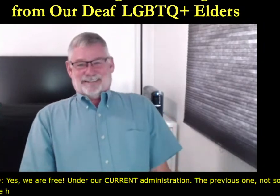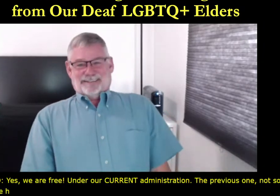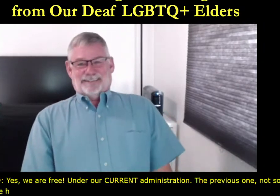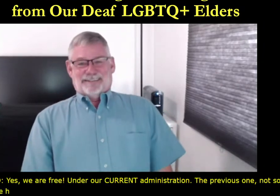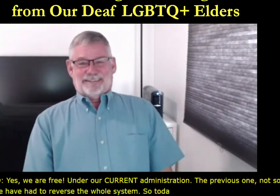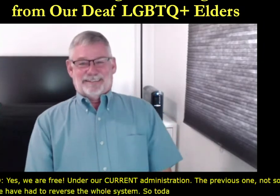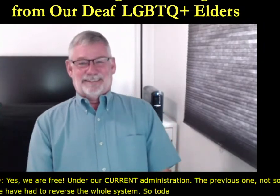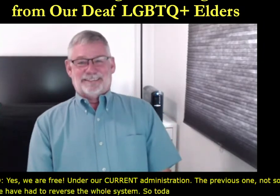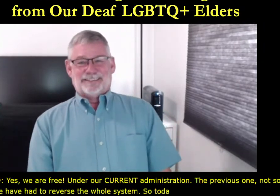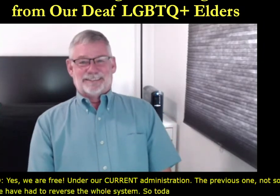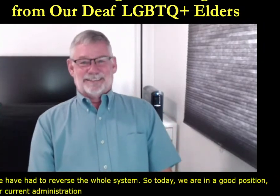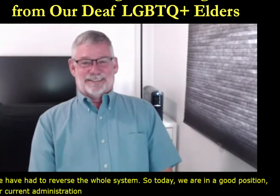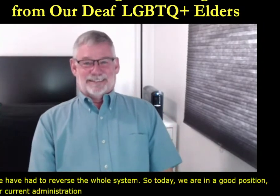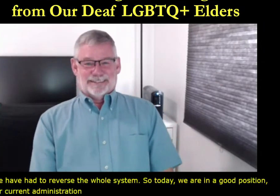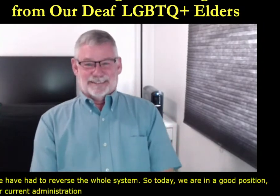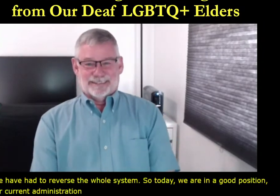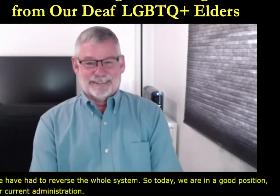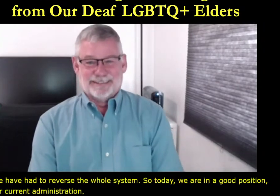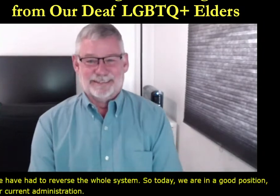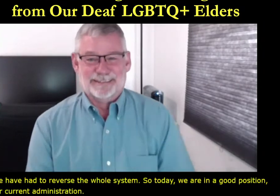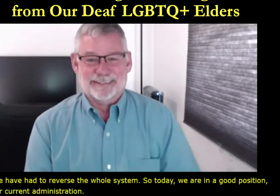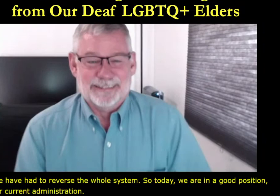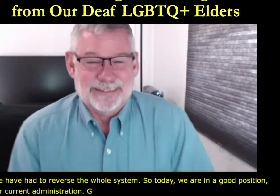influencing factor right i agree with you richard